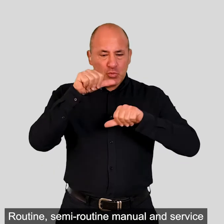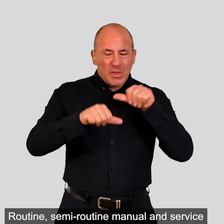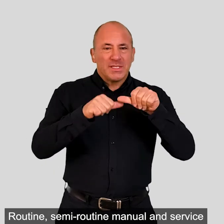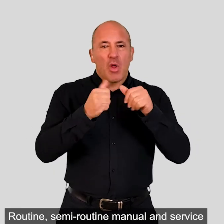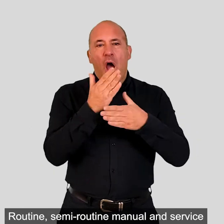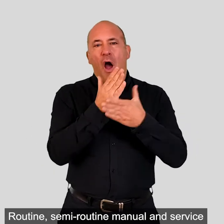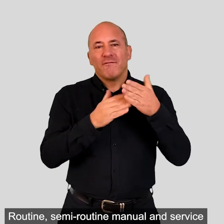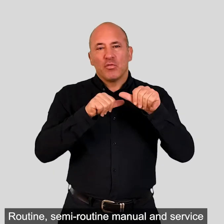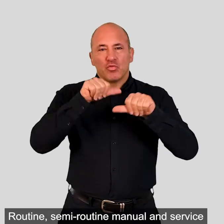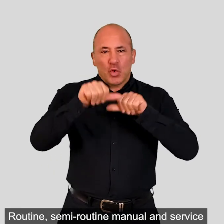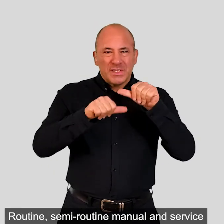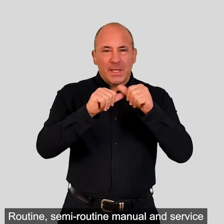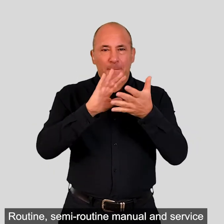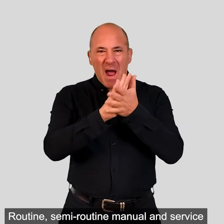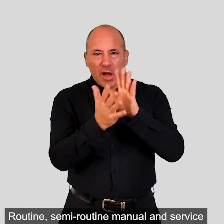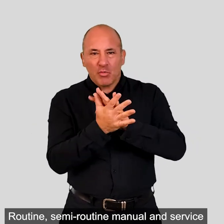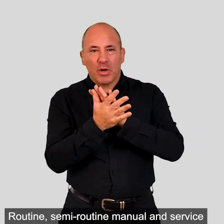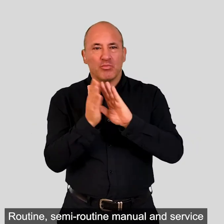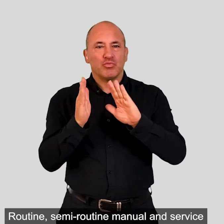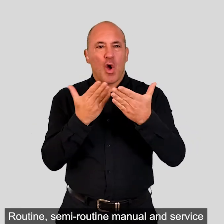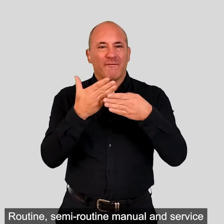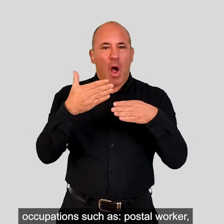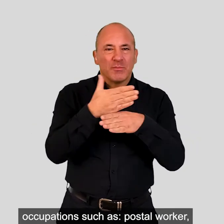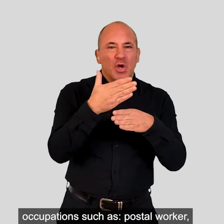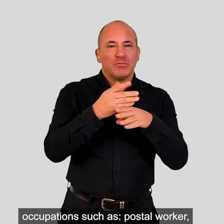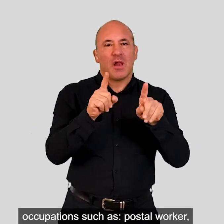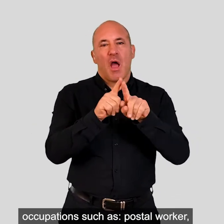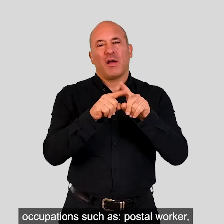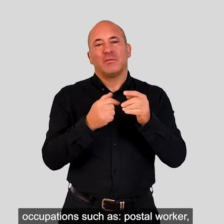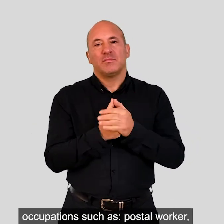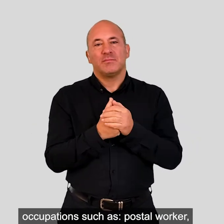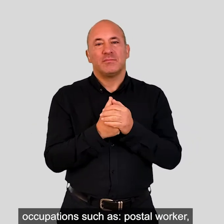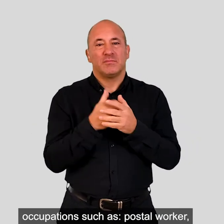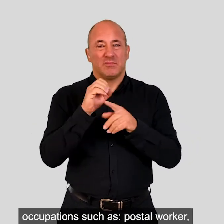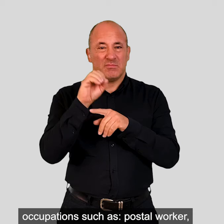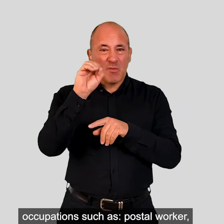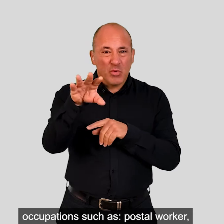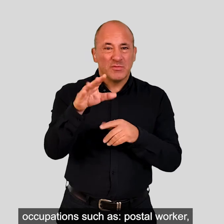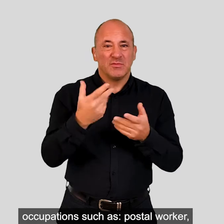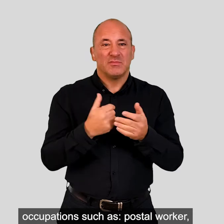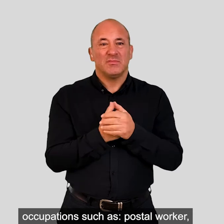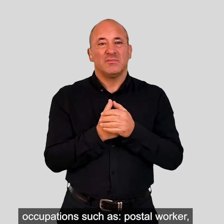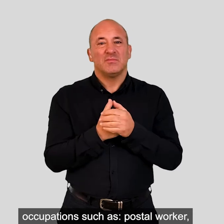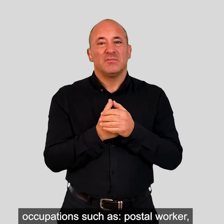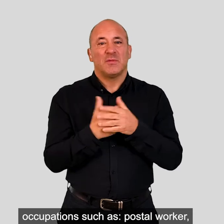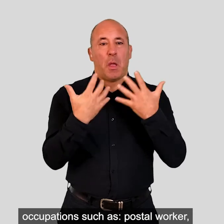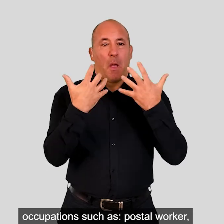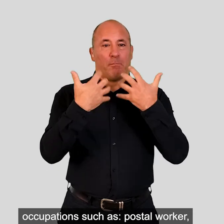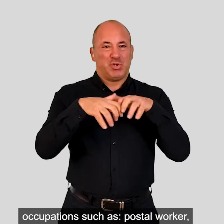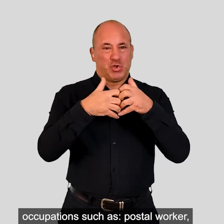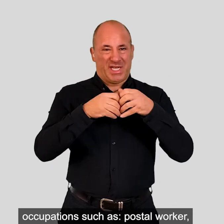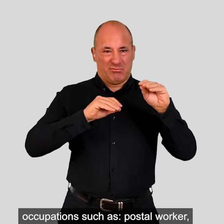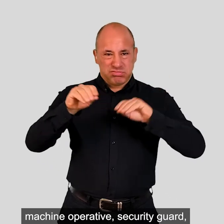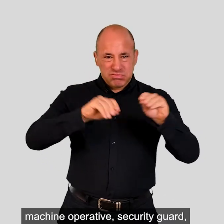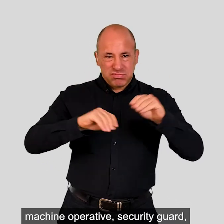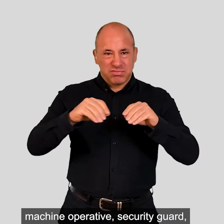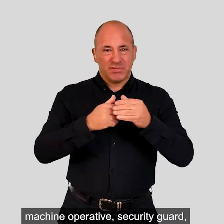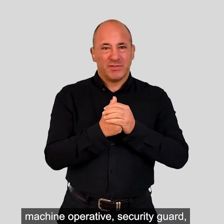Routine, semi-routine, manual and service occupations such as postal worker, machine